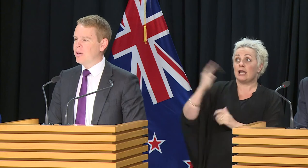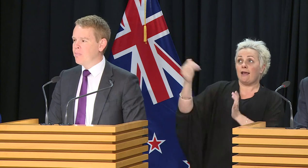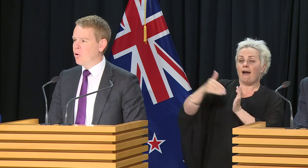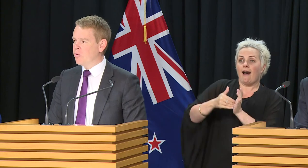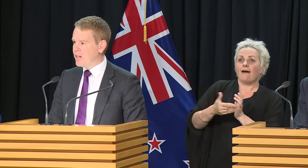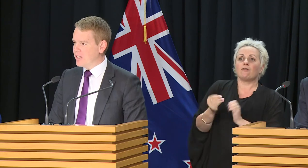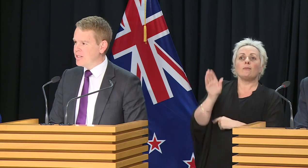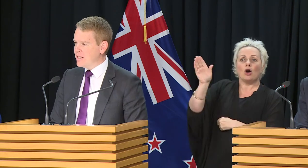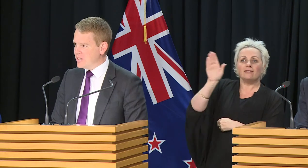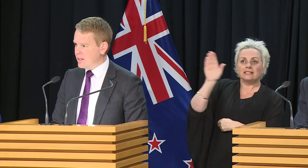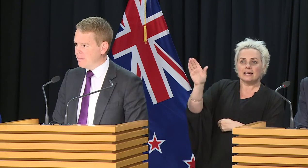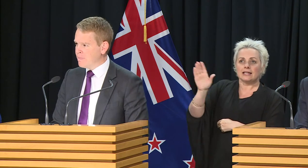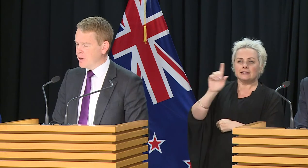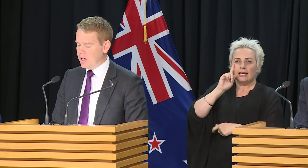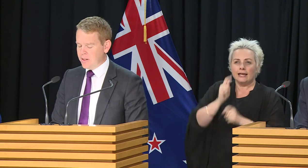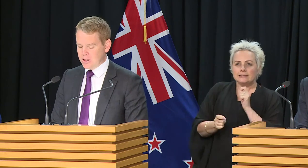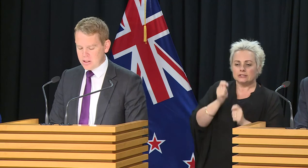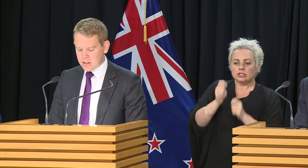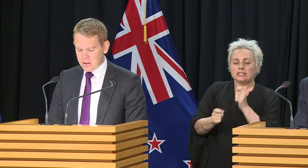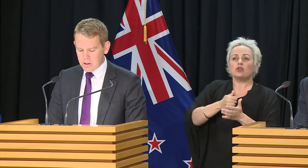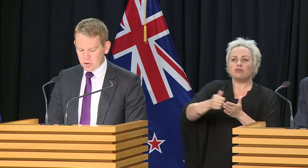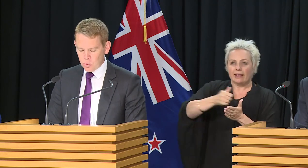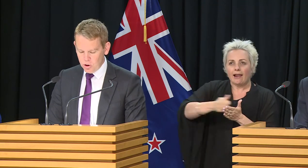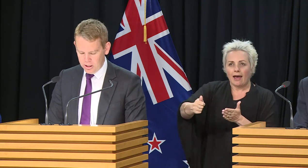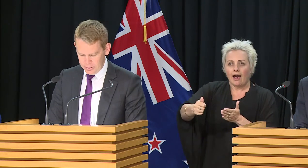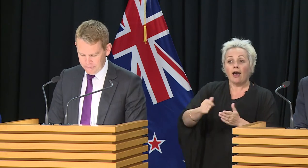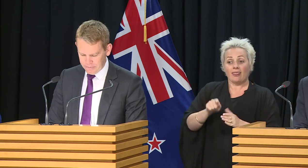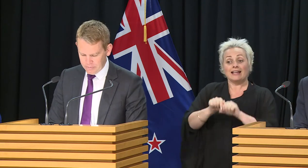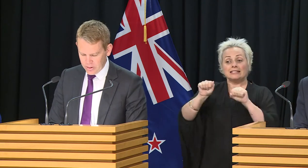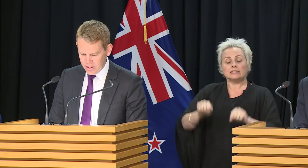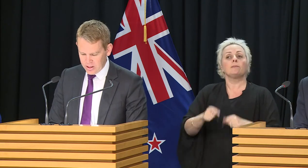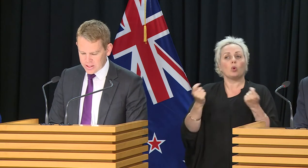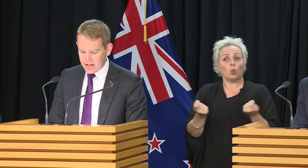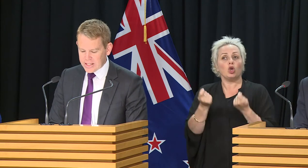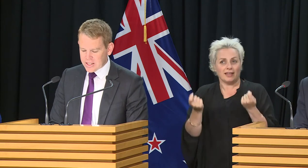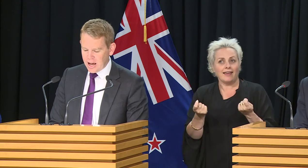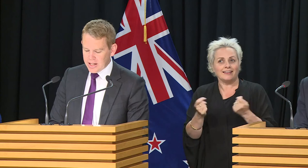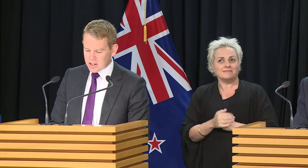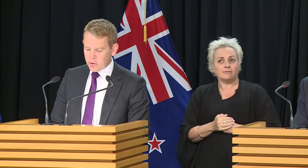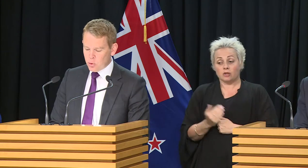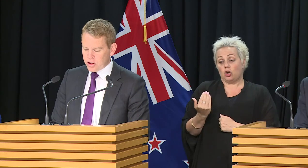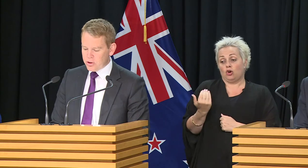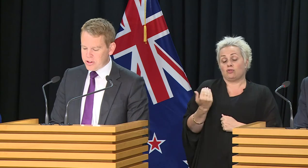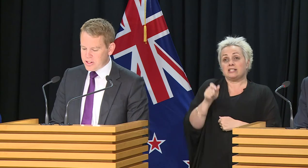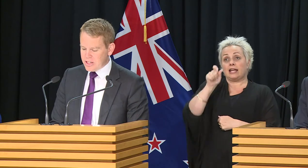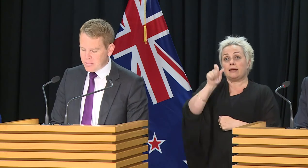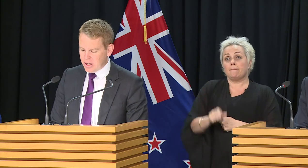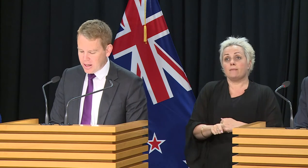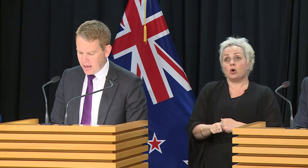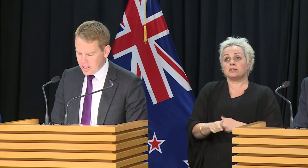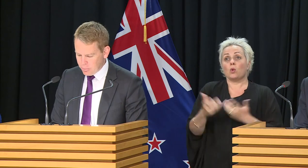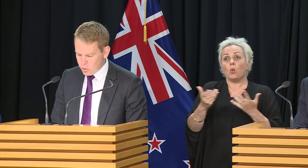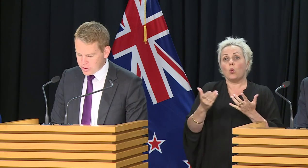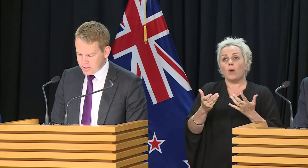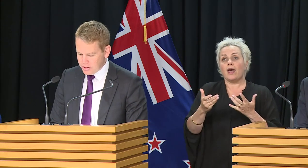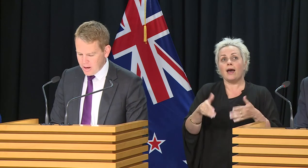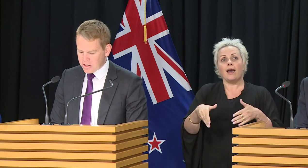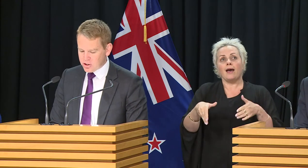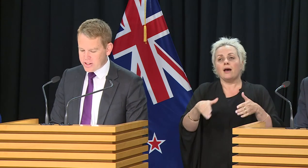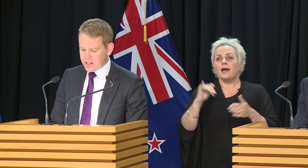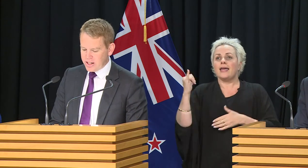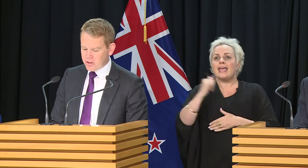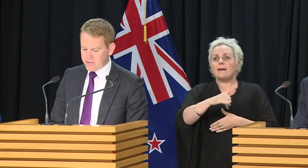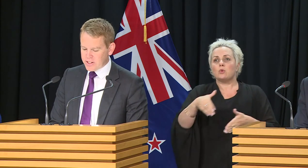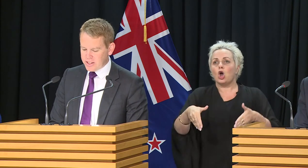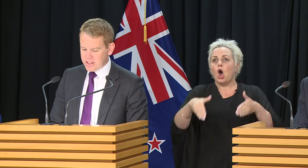a program of regular testing. And that system is working. This latest case of a worker at the Sedima Airport